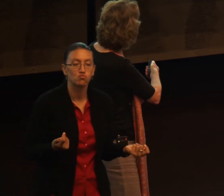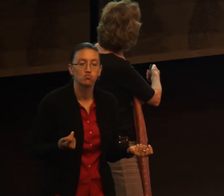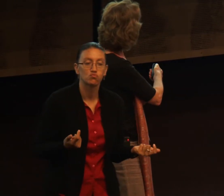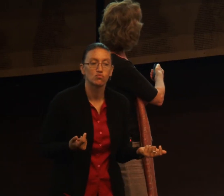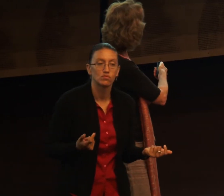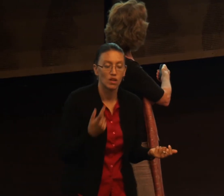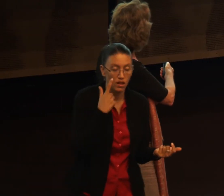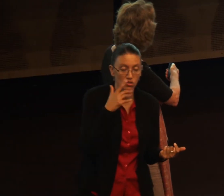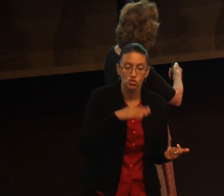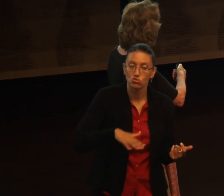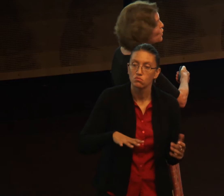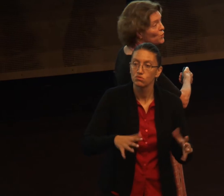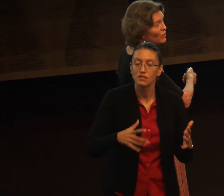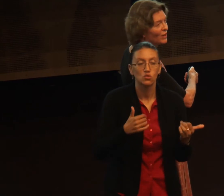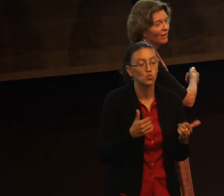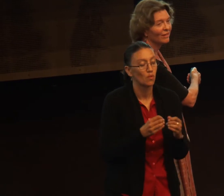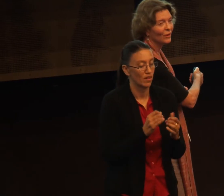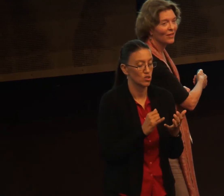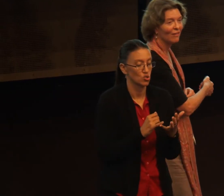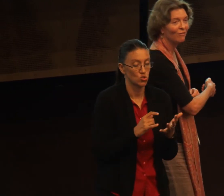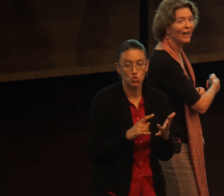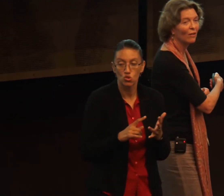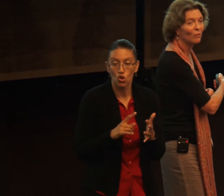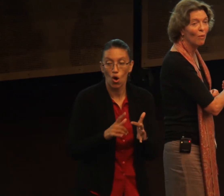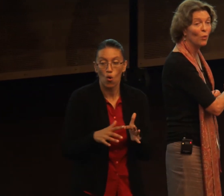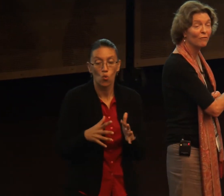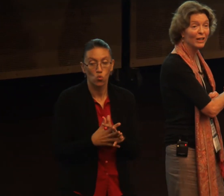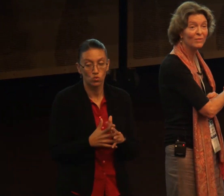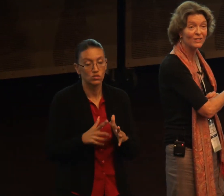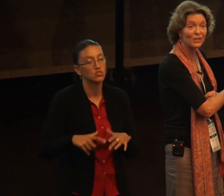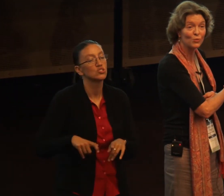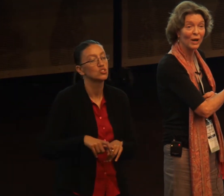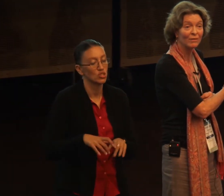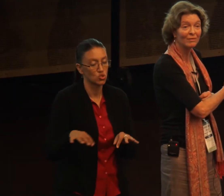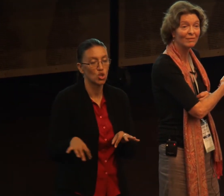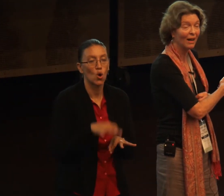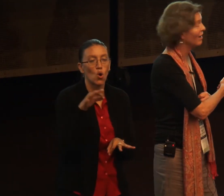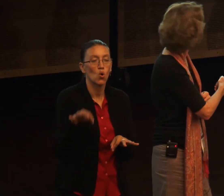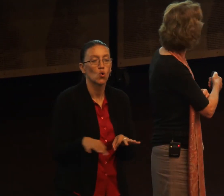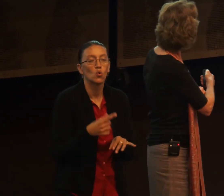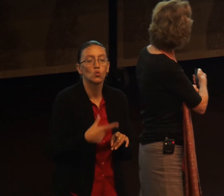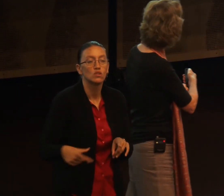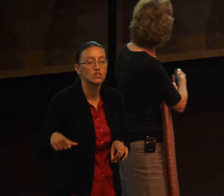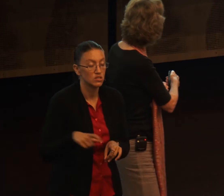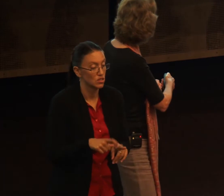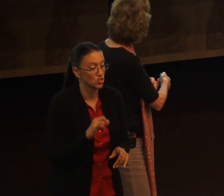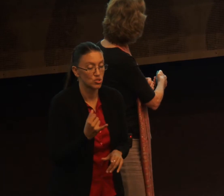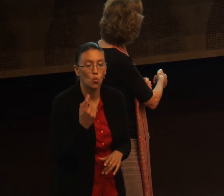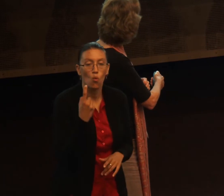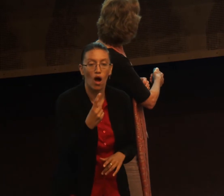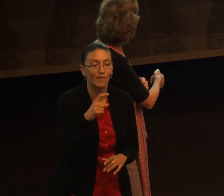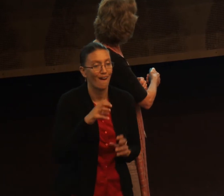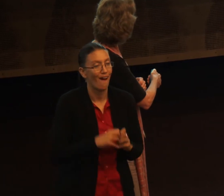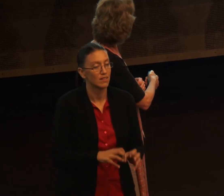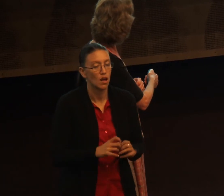case, children were pretty good with sewed, where the final morpheme is just one consonant. But